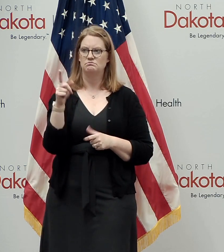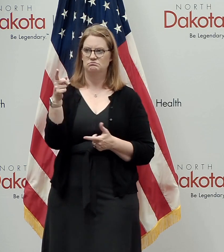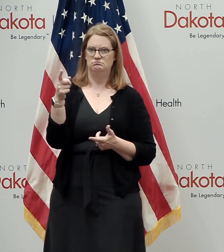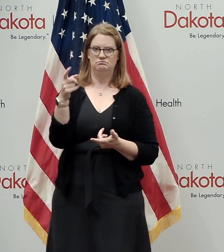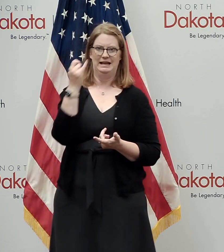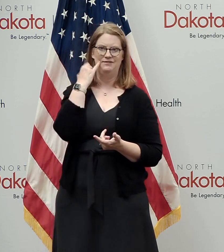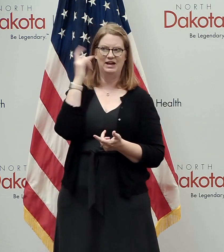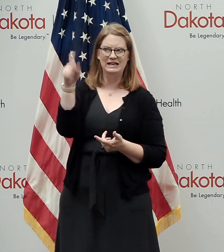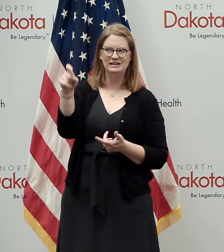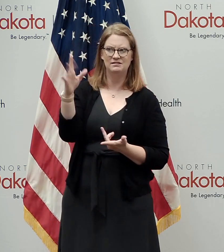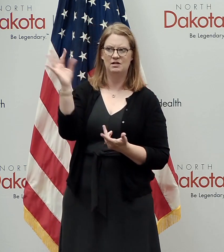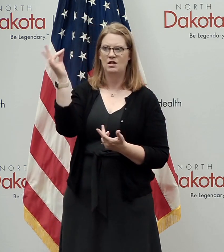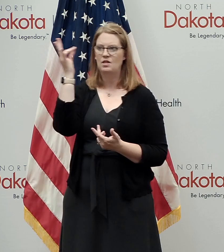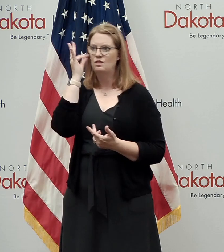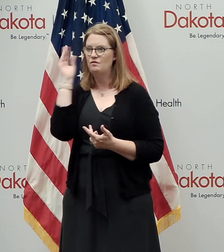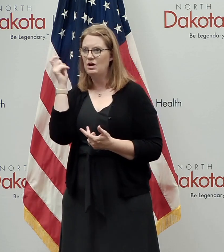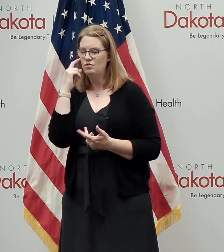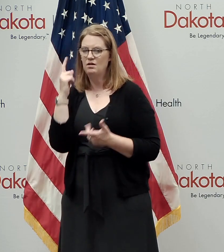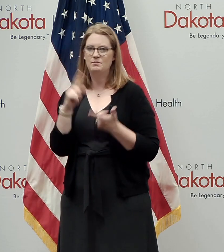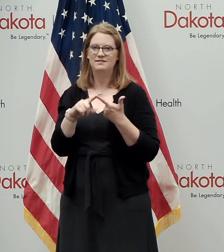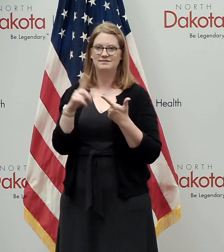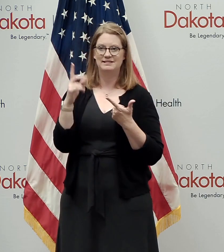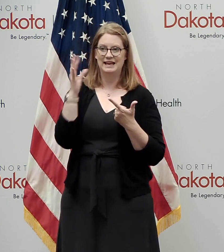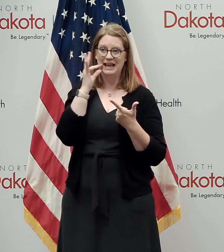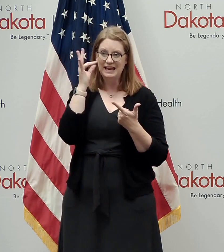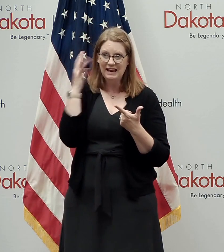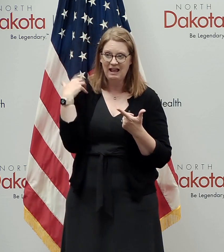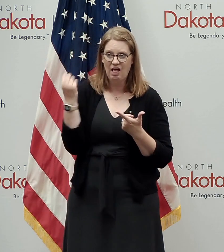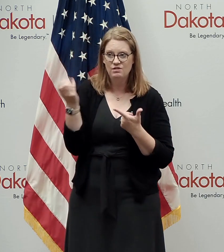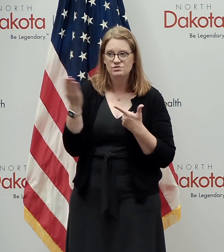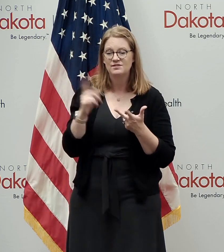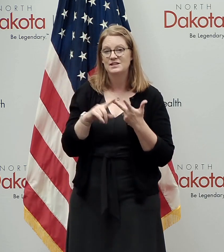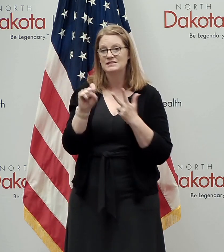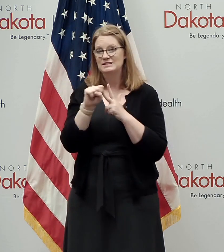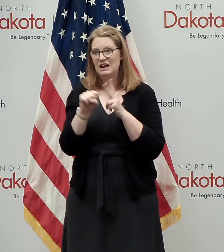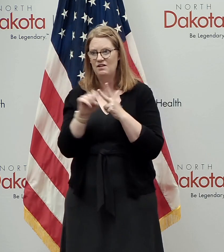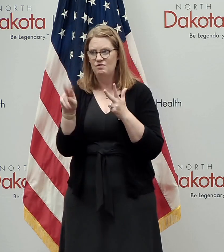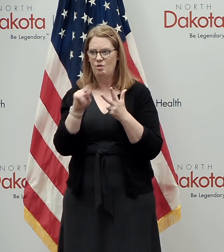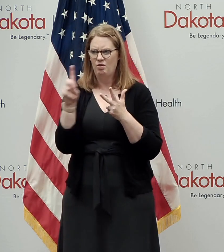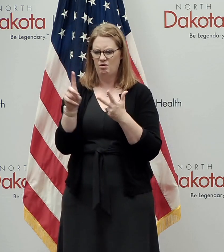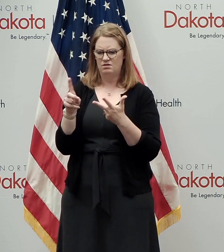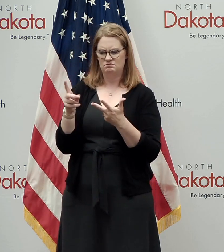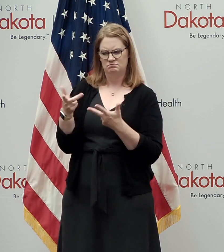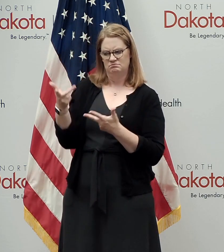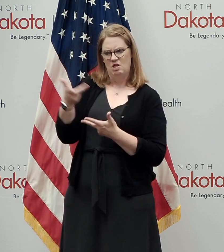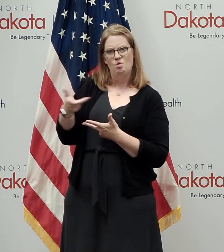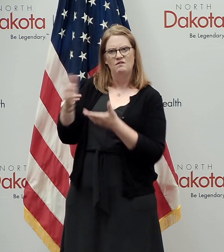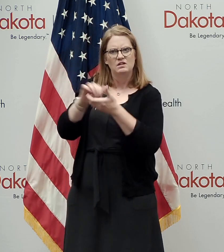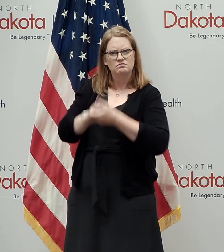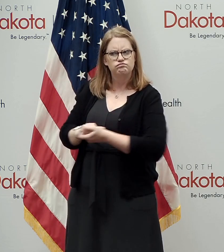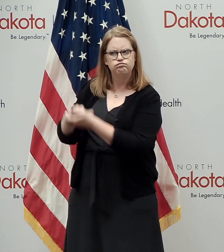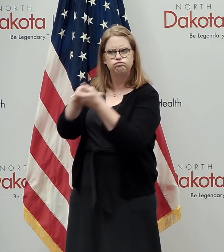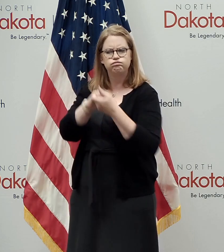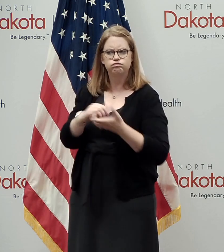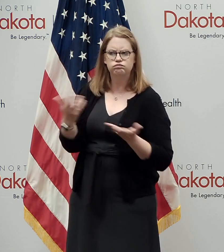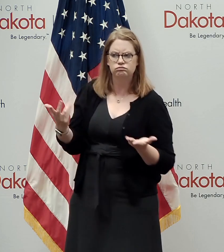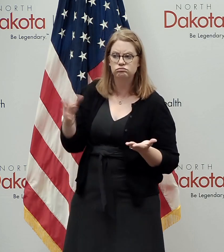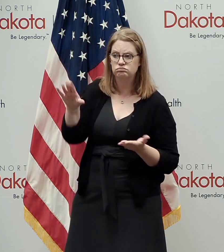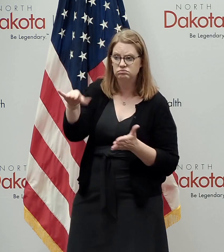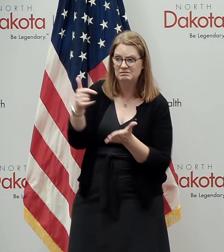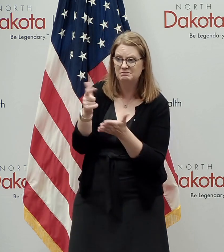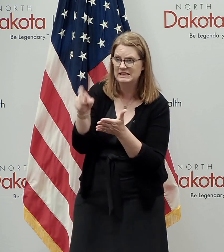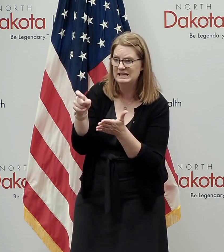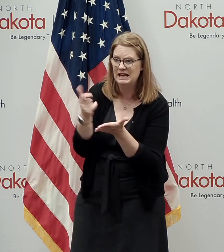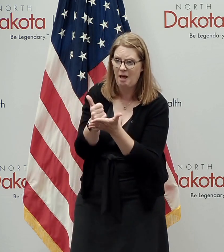both the federal government, Indian Health Services, state of North Dakota, we can work collaboratively as a team and say, do they need, in this